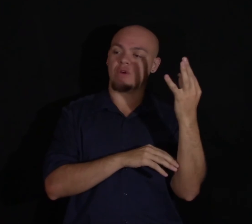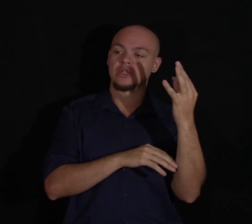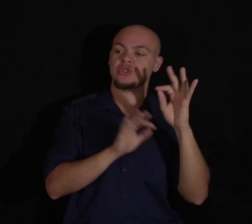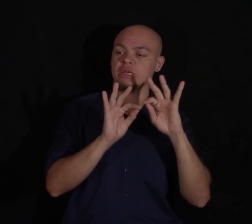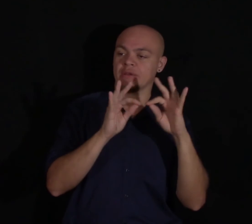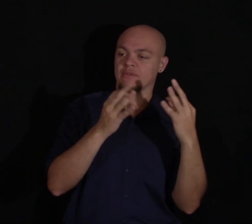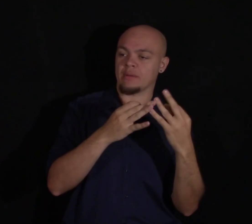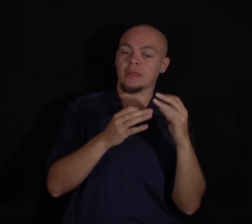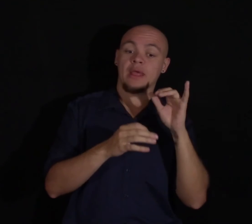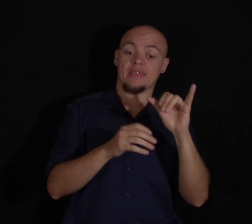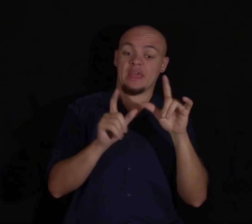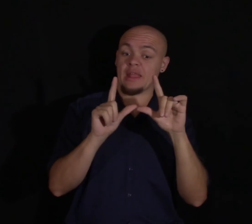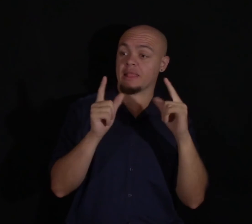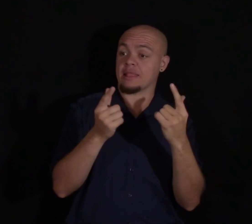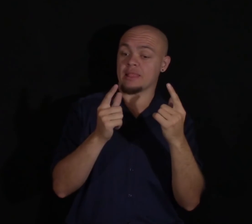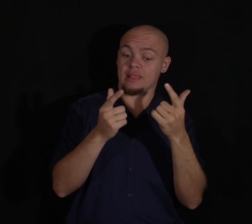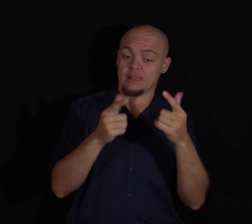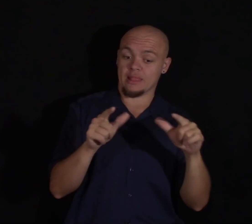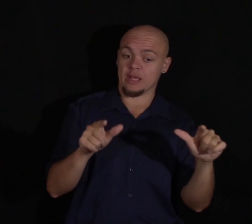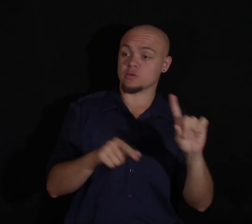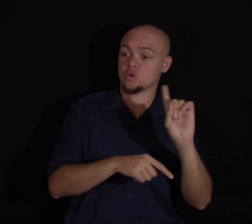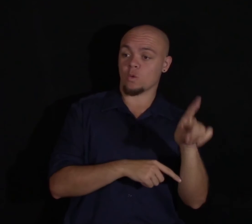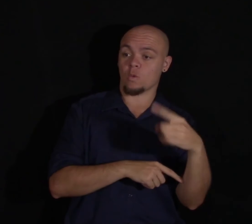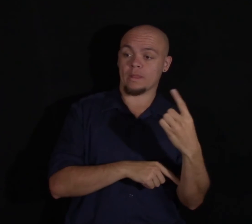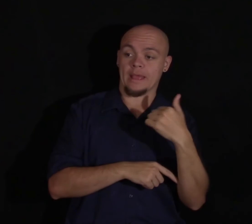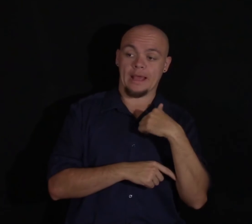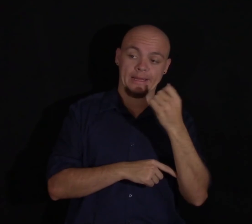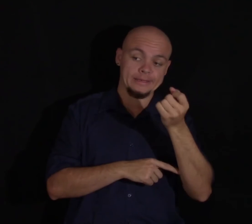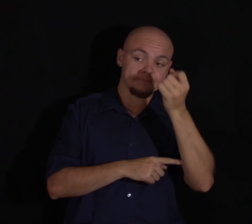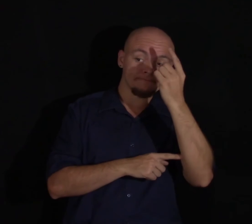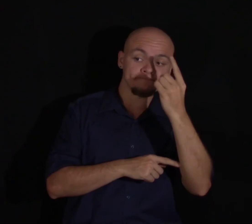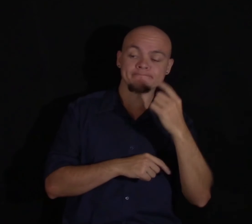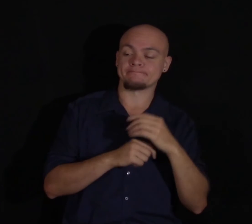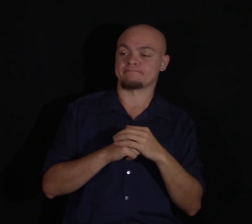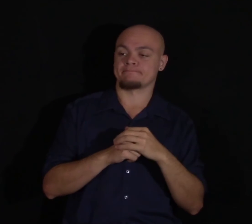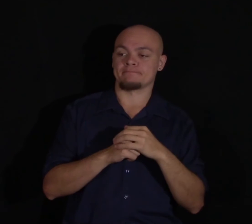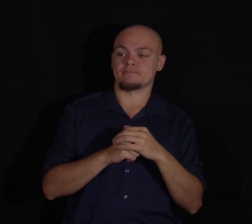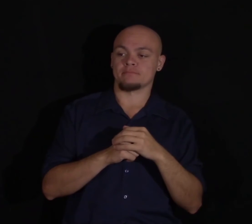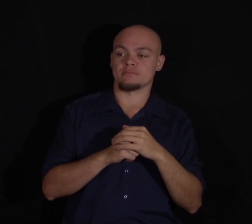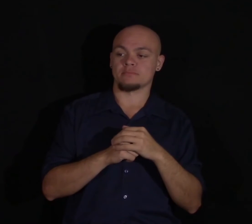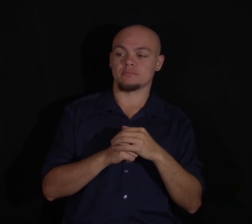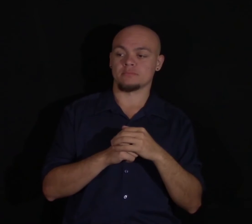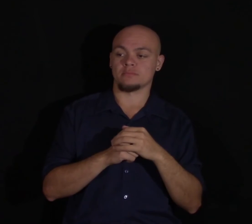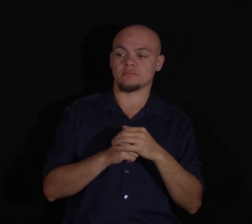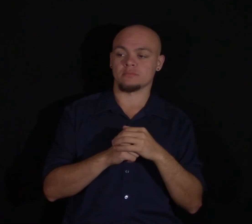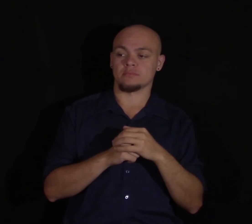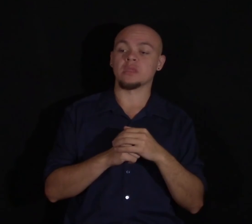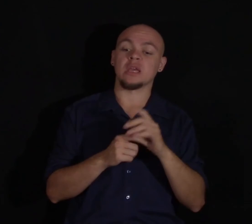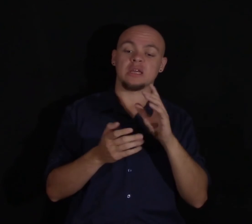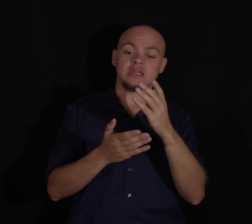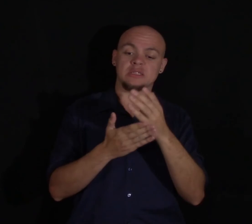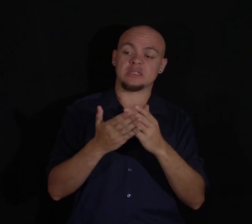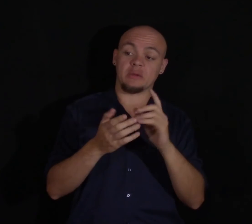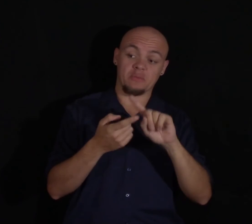language only. I am now going to claim the protection of some friends whom I sincerely